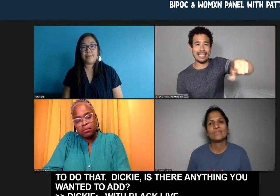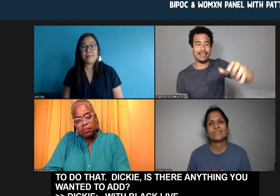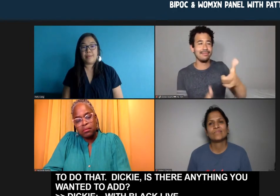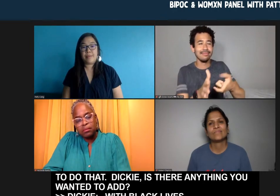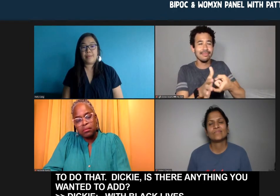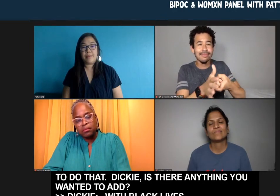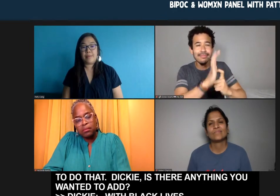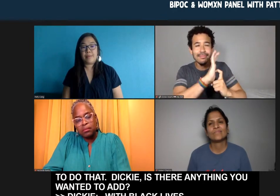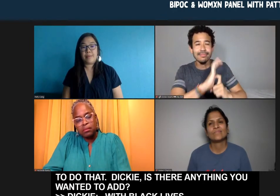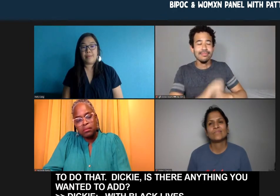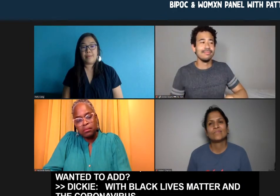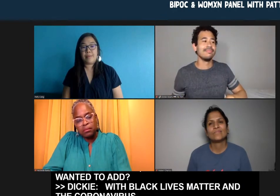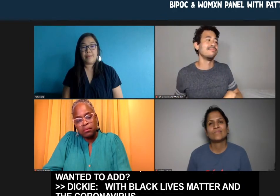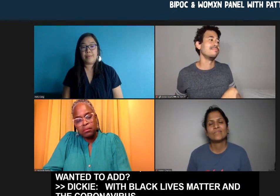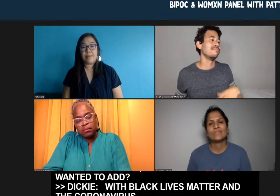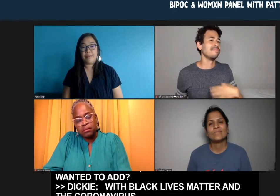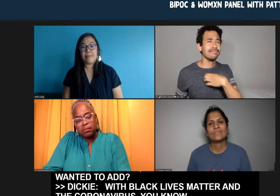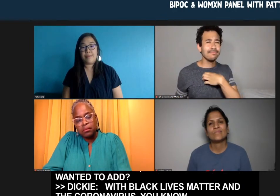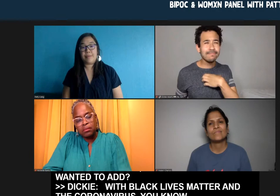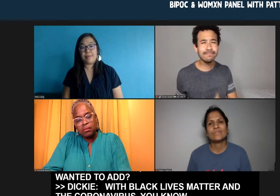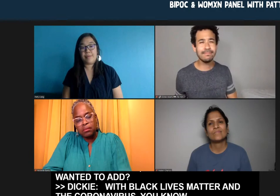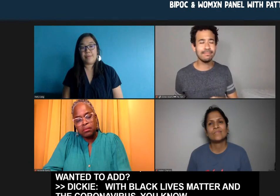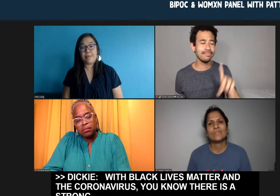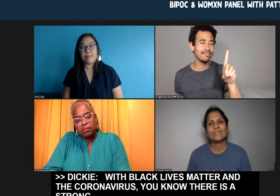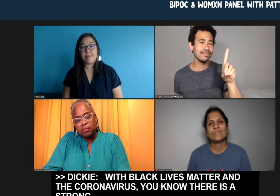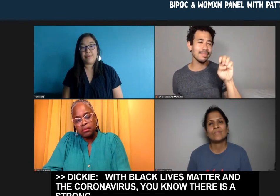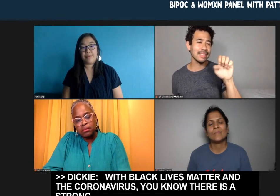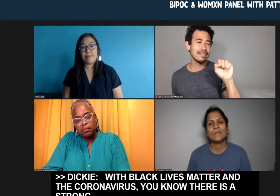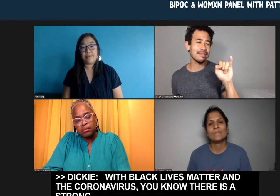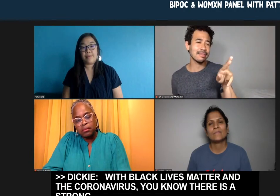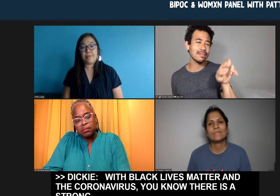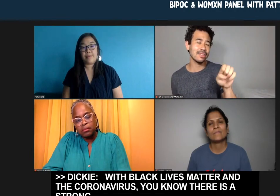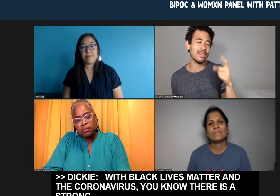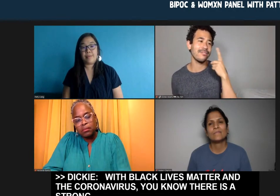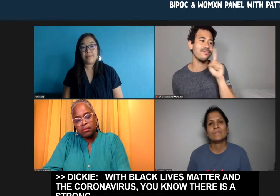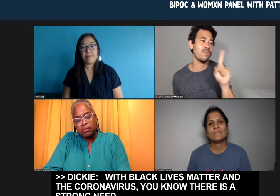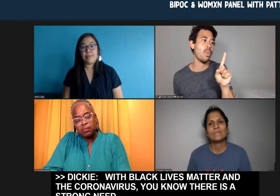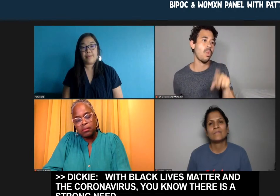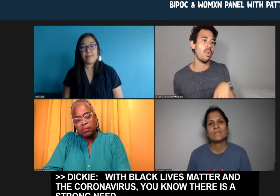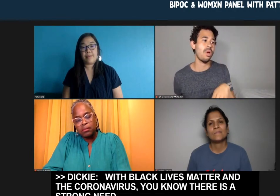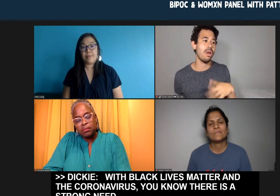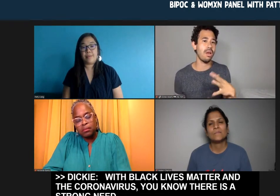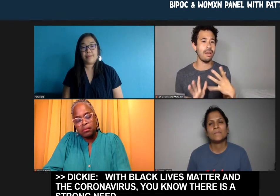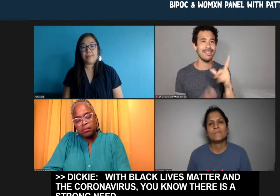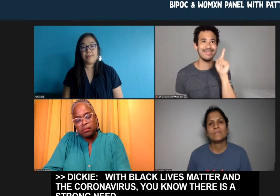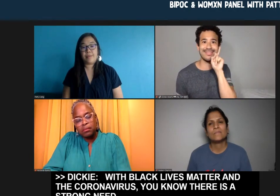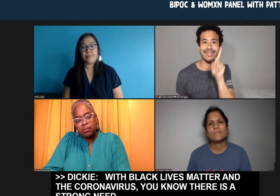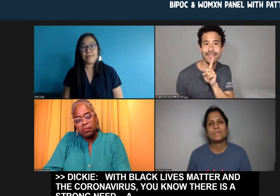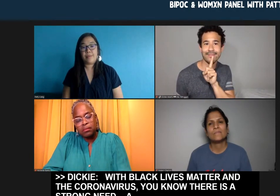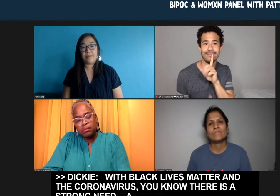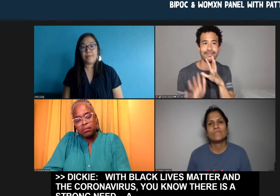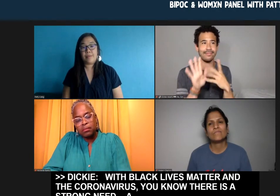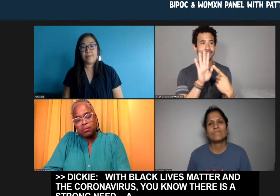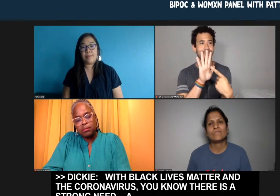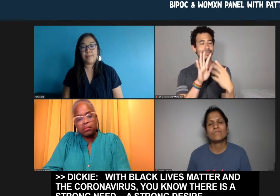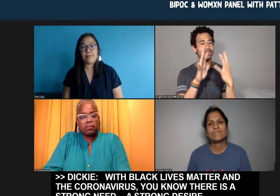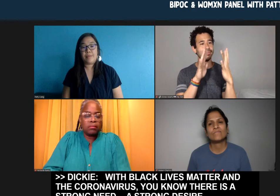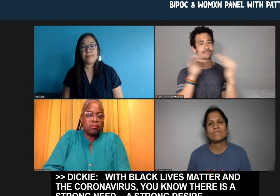there's a strong need, a strong desire for deaf